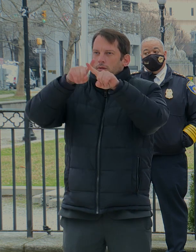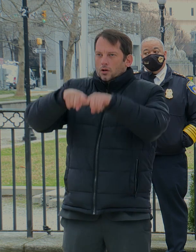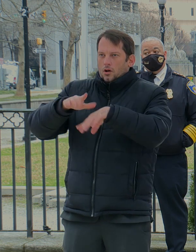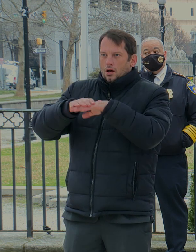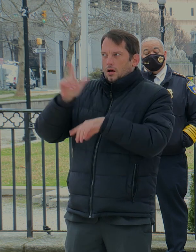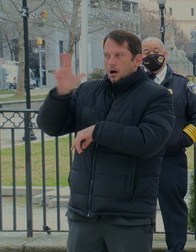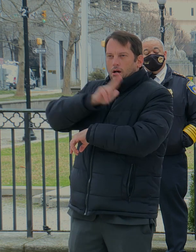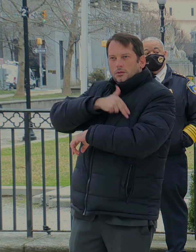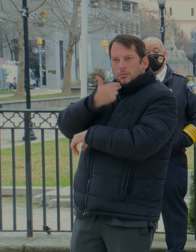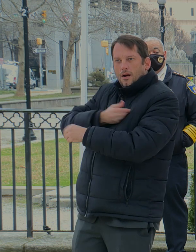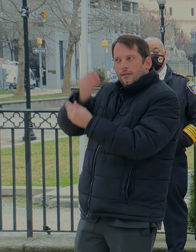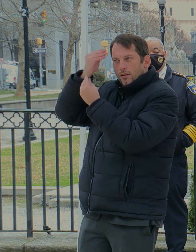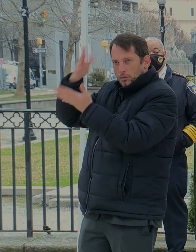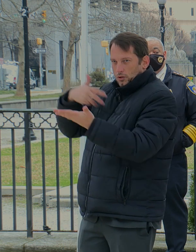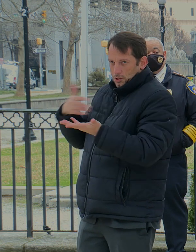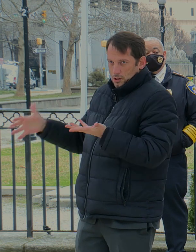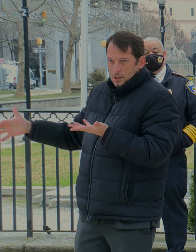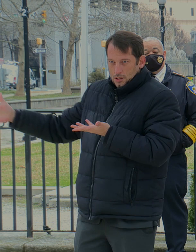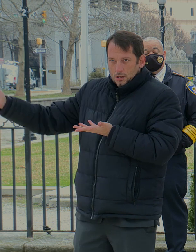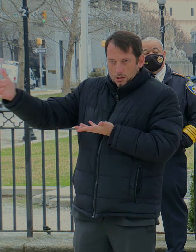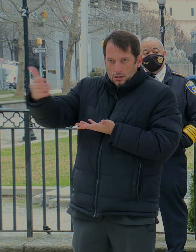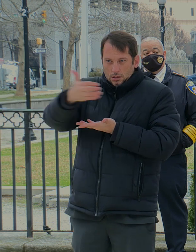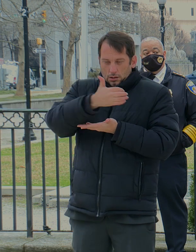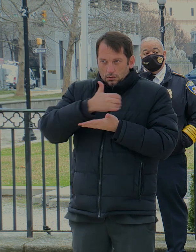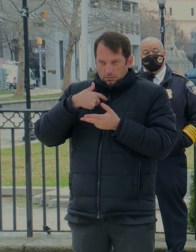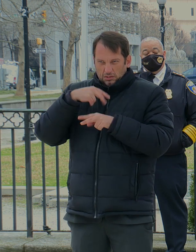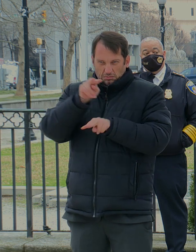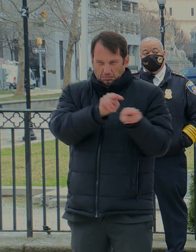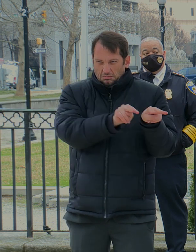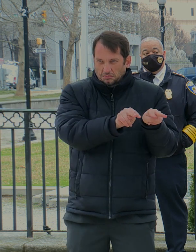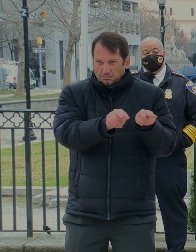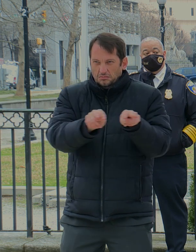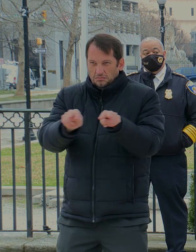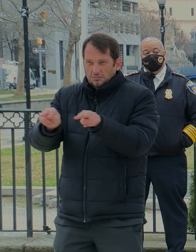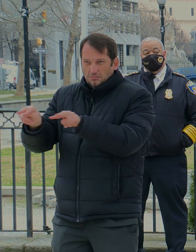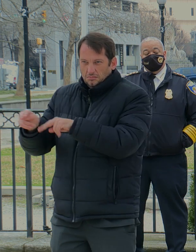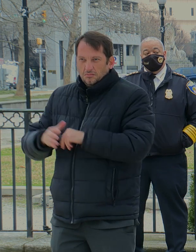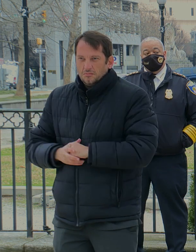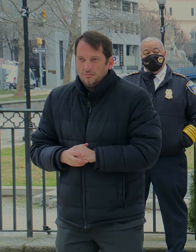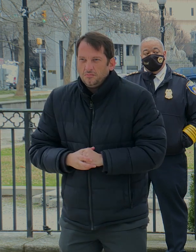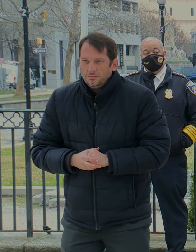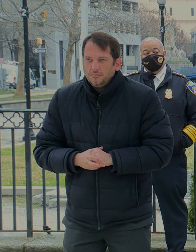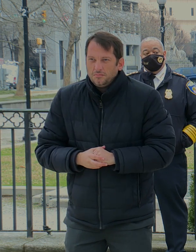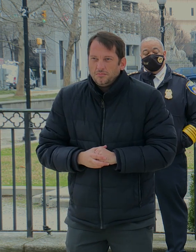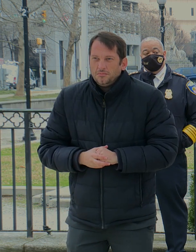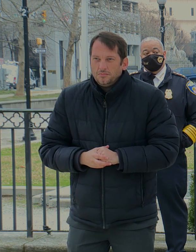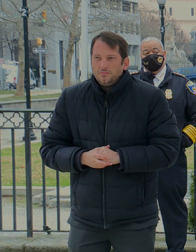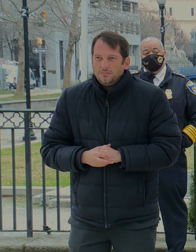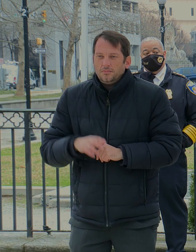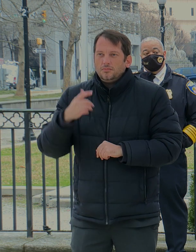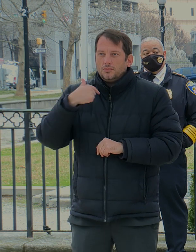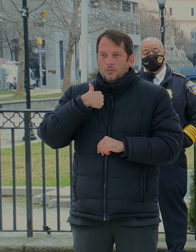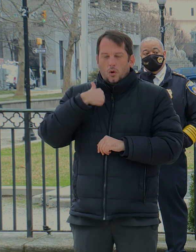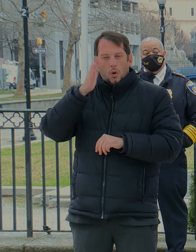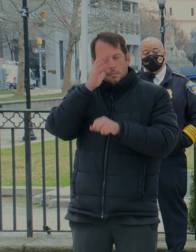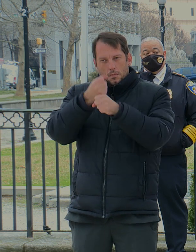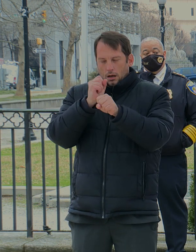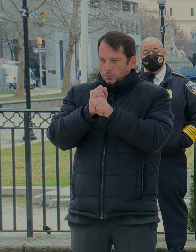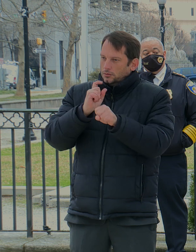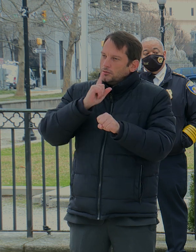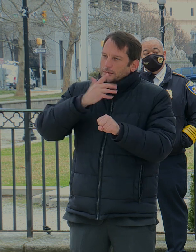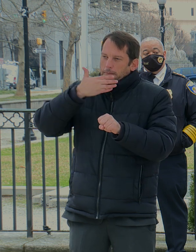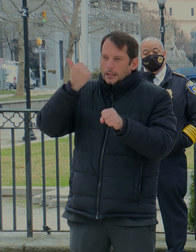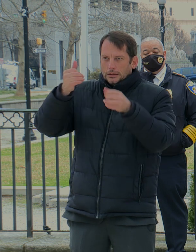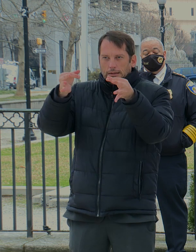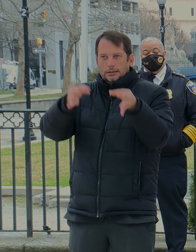that data and expertise informs the decision that I make and will continue to do so. Additionally, based on the input